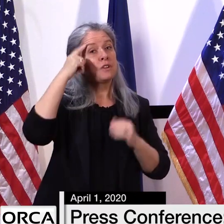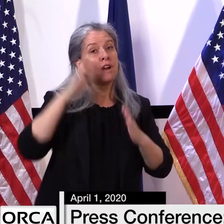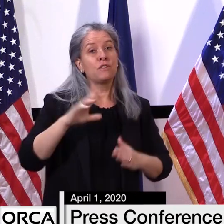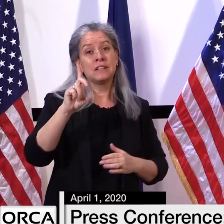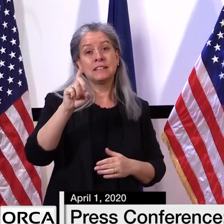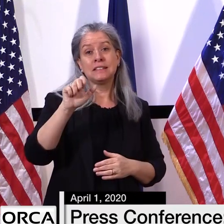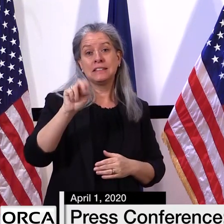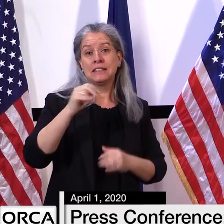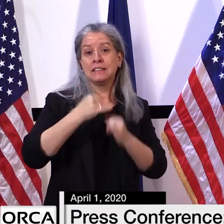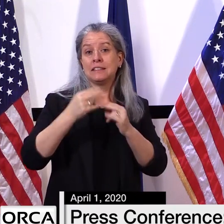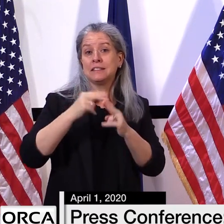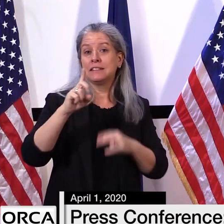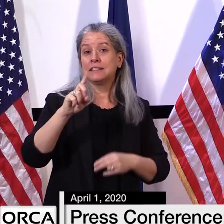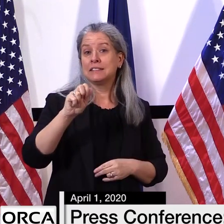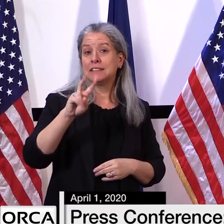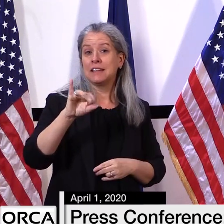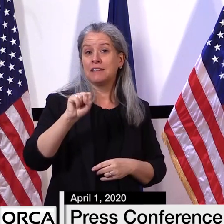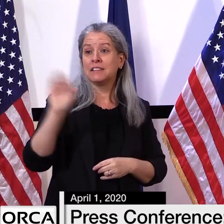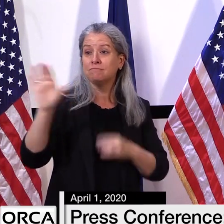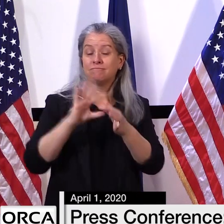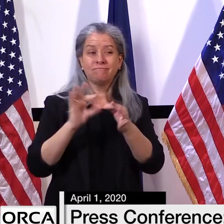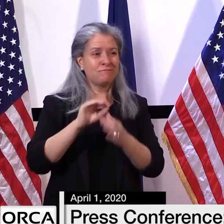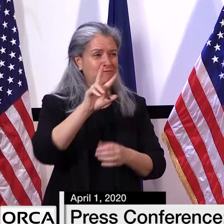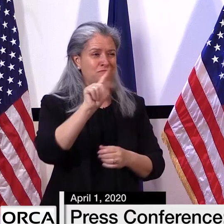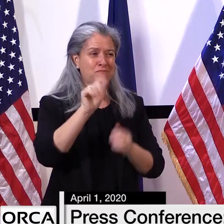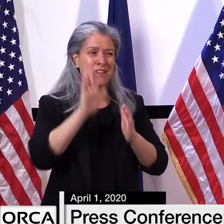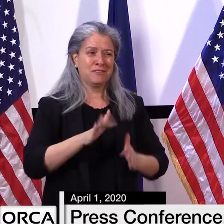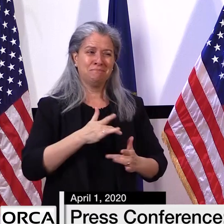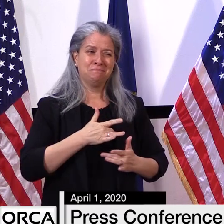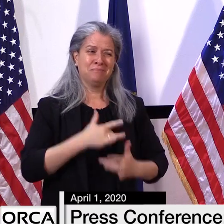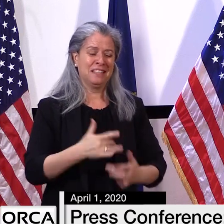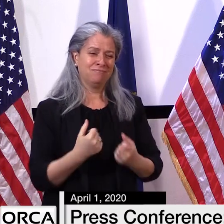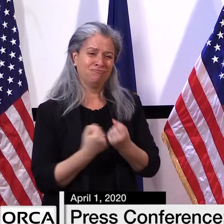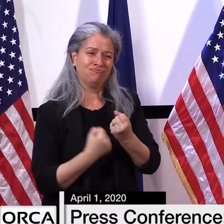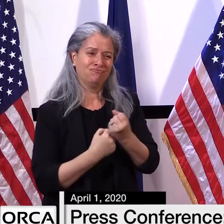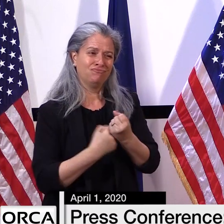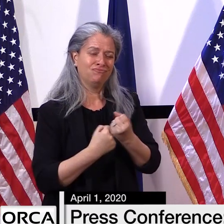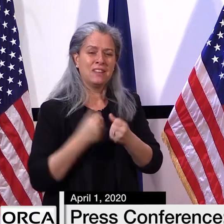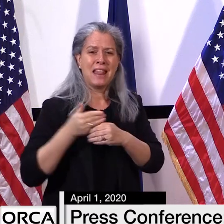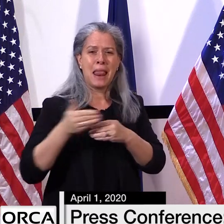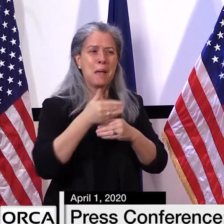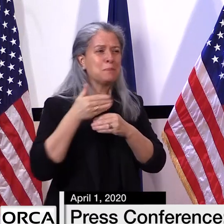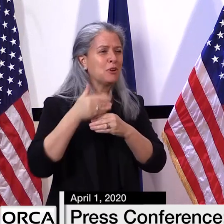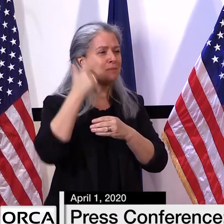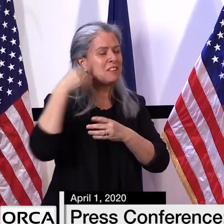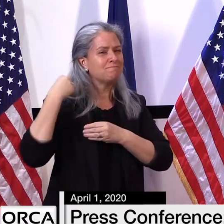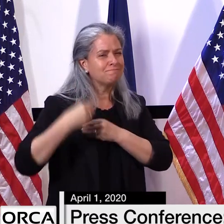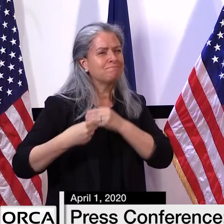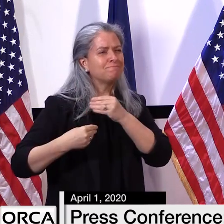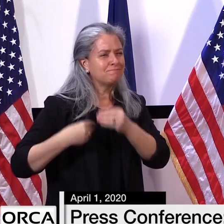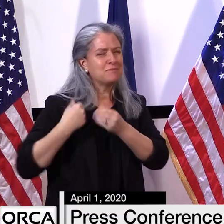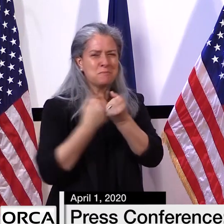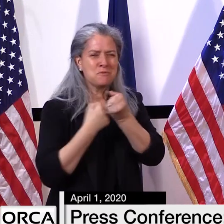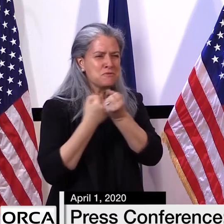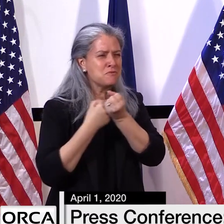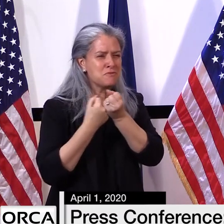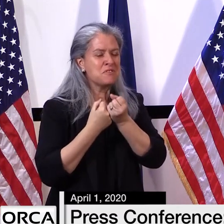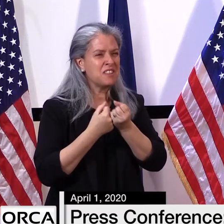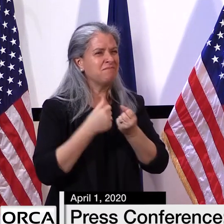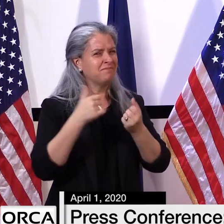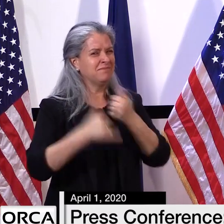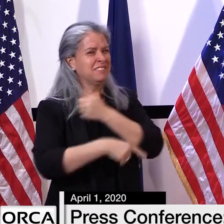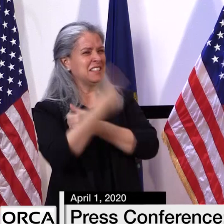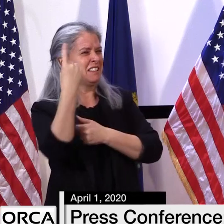sense of duty to their neighbors, passed on from generation to generation." And we're seeing that here